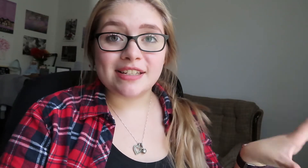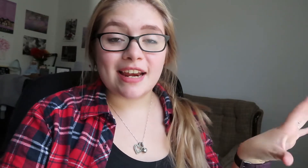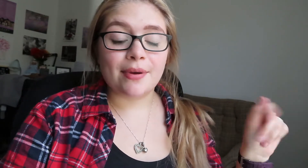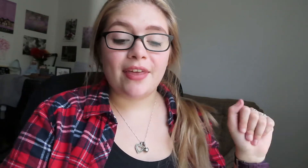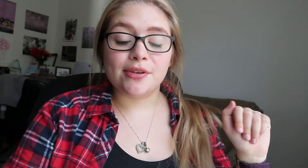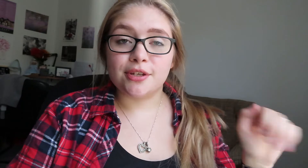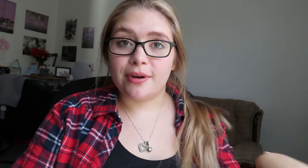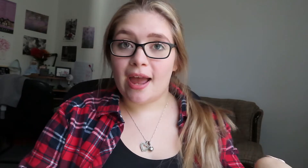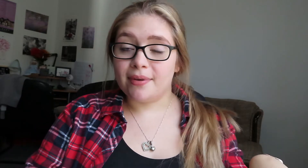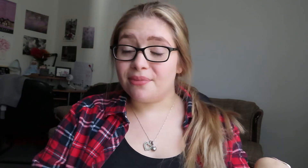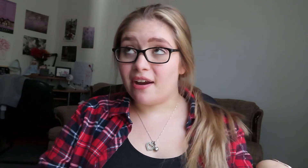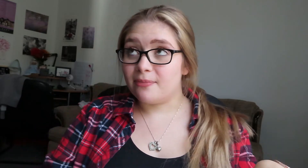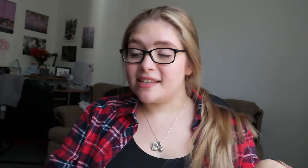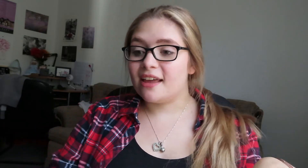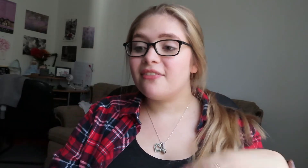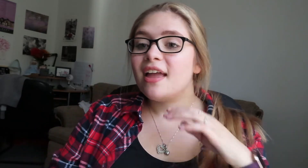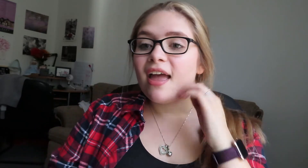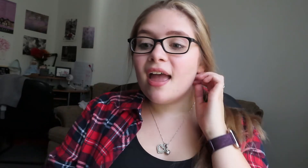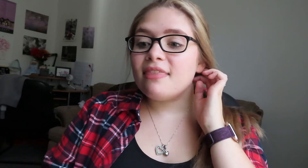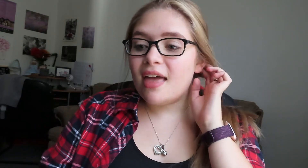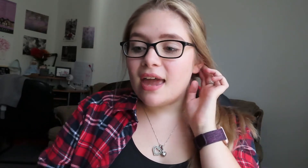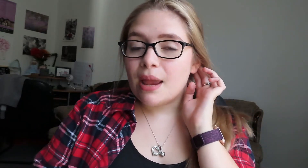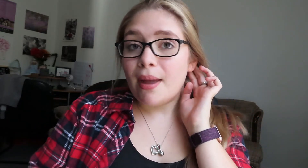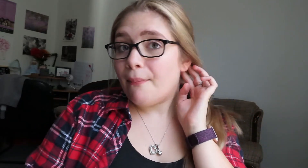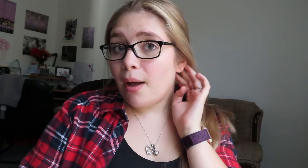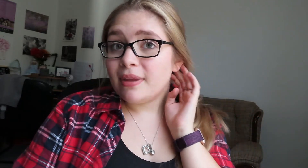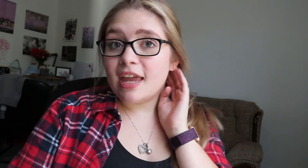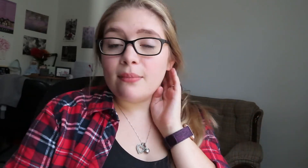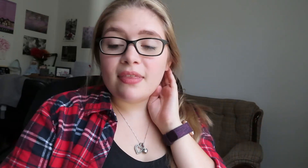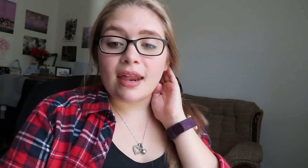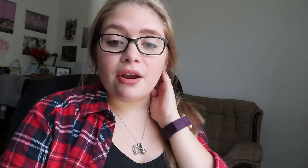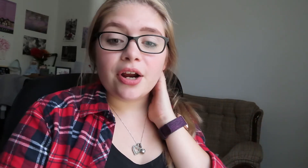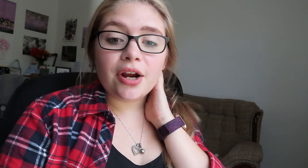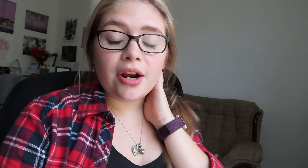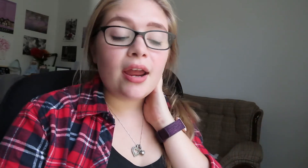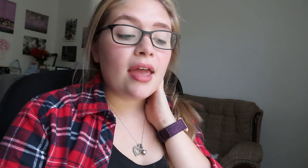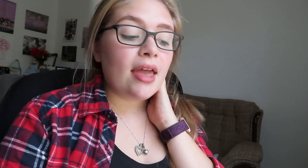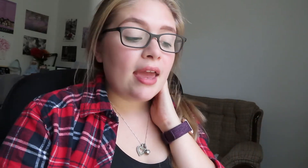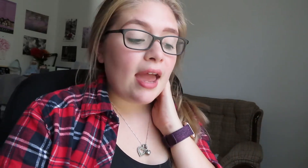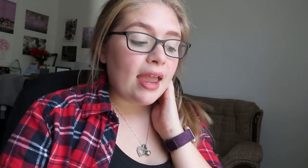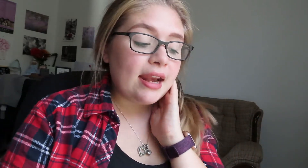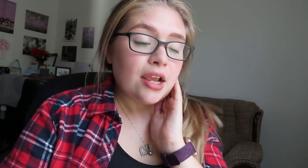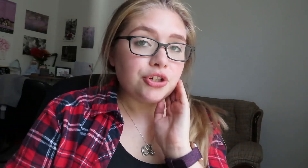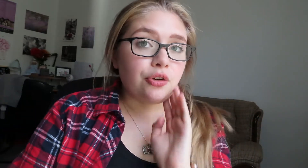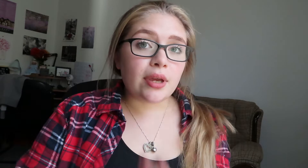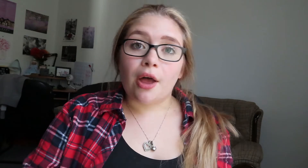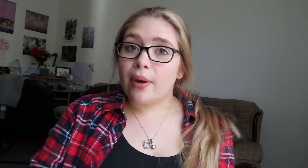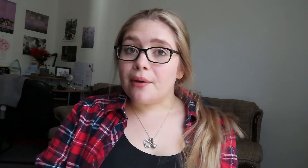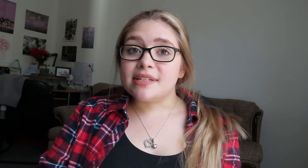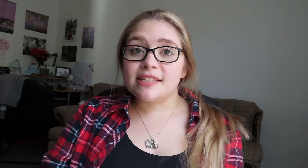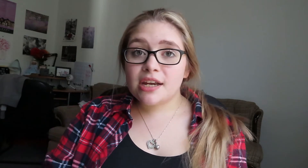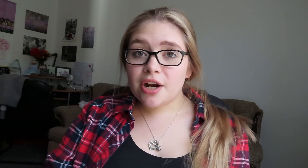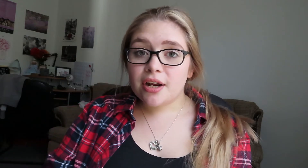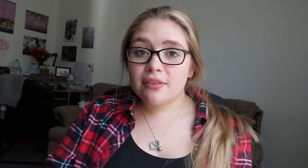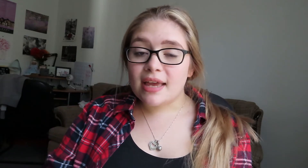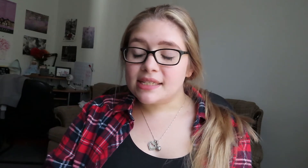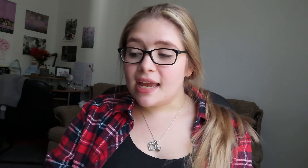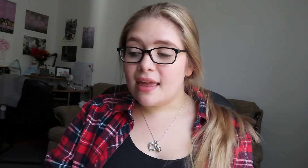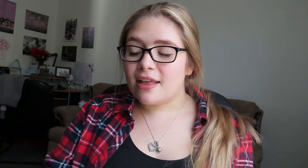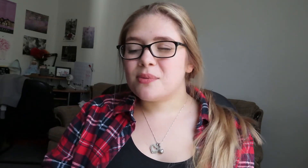excited about that i was super happy and proud of myself and then my mom came and then her and i and andrew we all went out to dinner last night that's